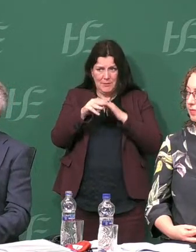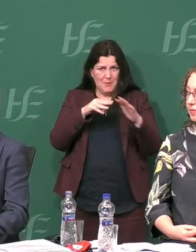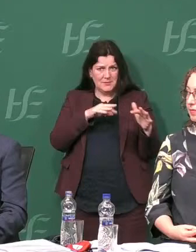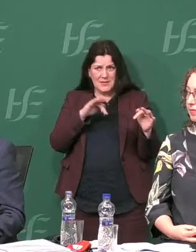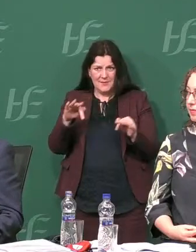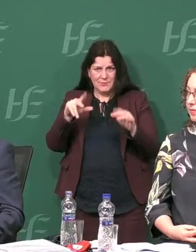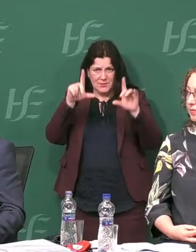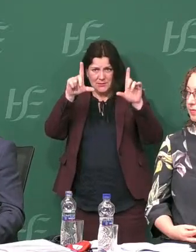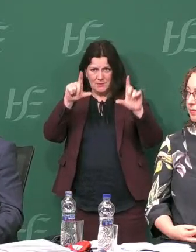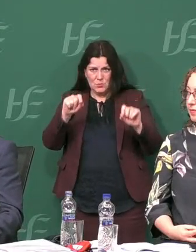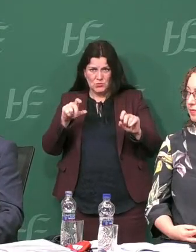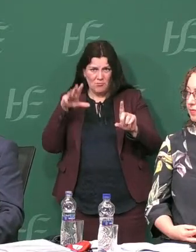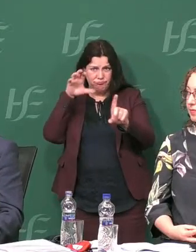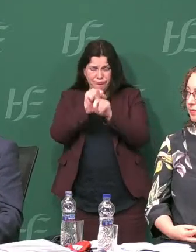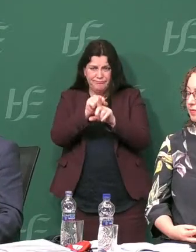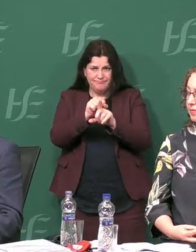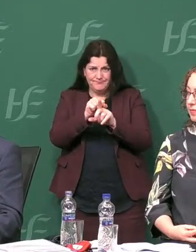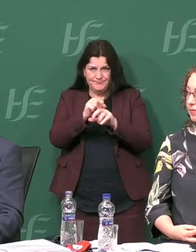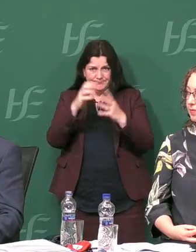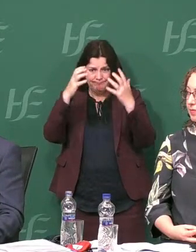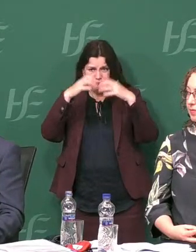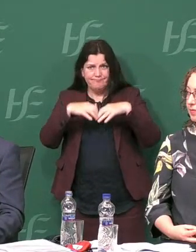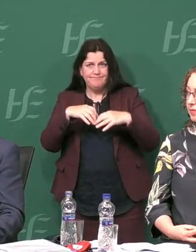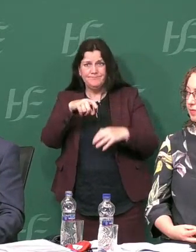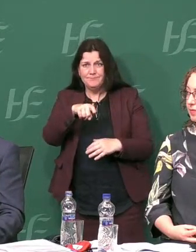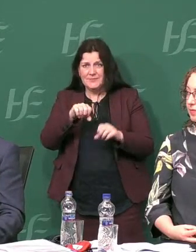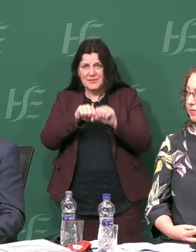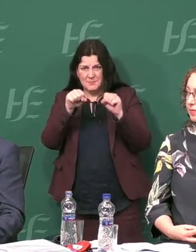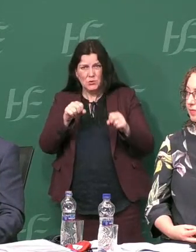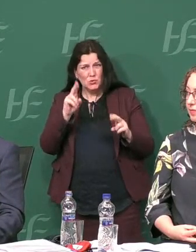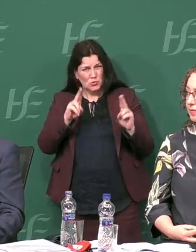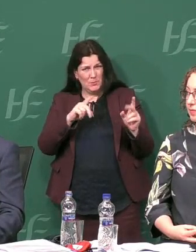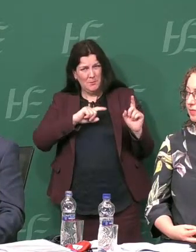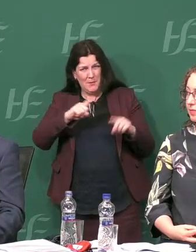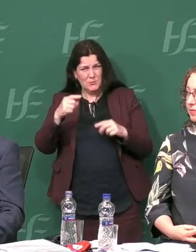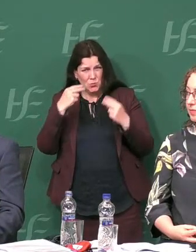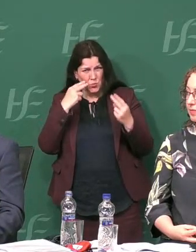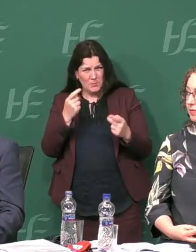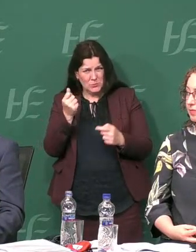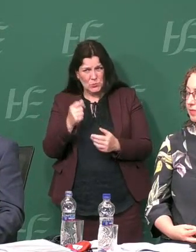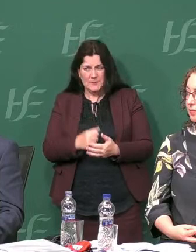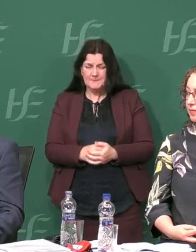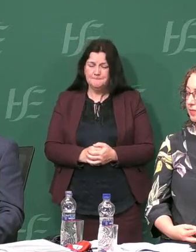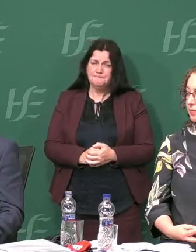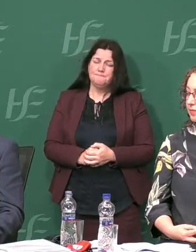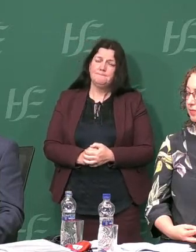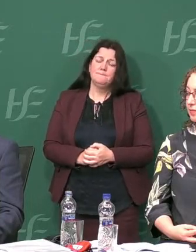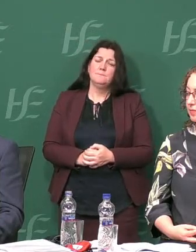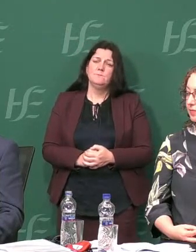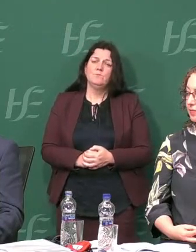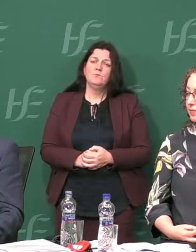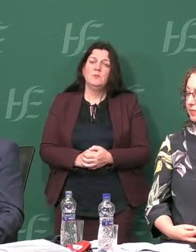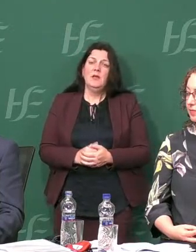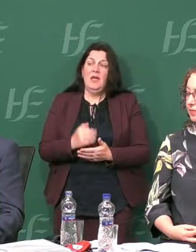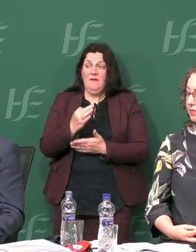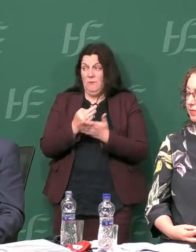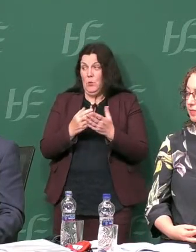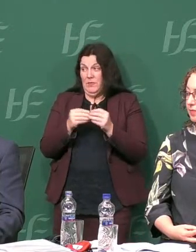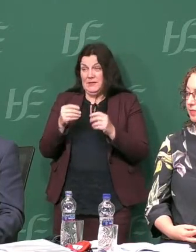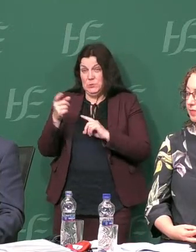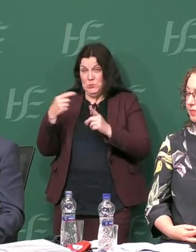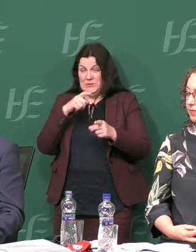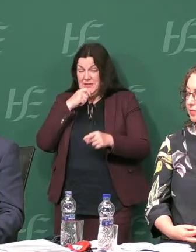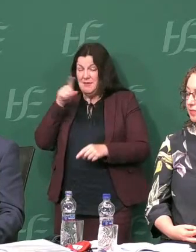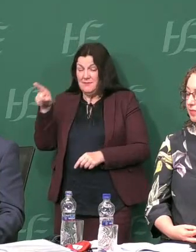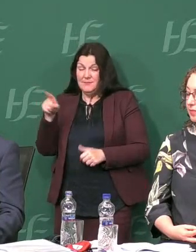ransomware attack, you know, so it's a reasonable period to say surely normal service should be resumed very shortly. Yeah, just a few responses, Paul. First